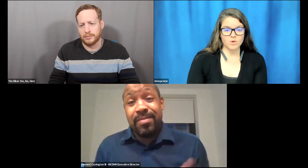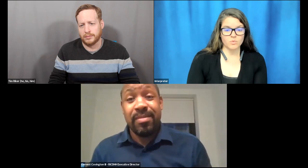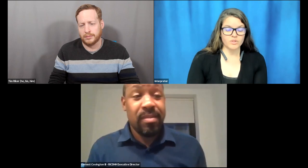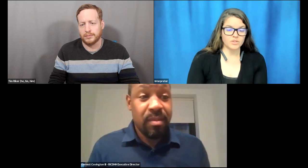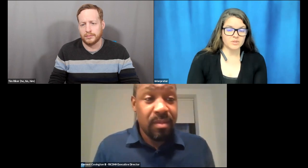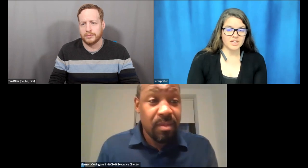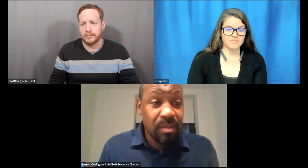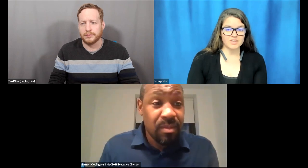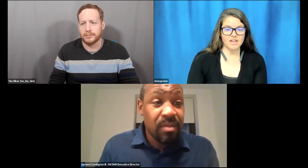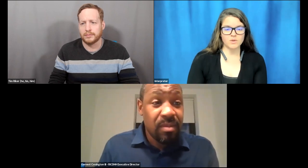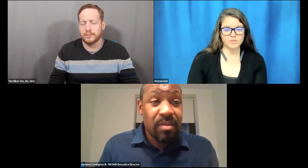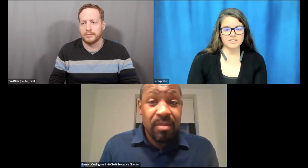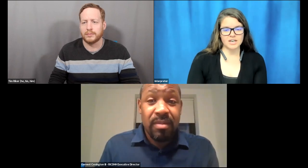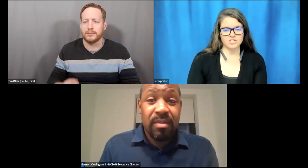we're the only one that have done that, the only state agency.